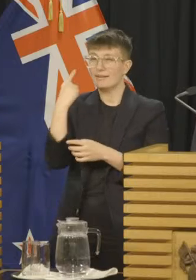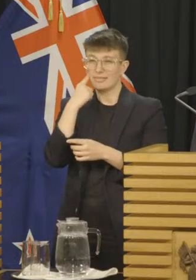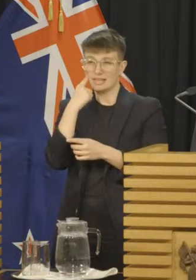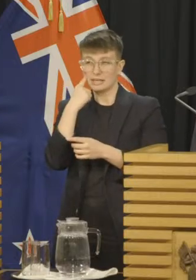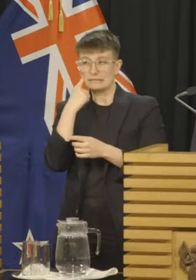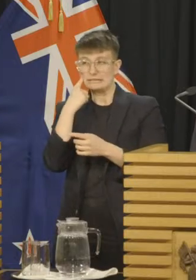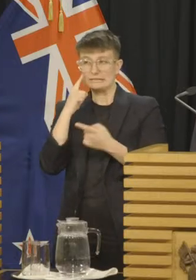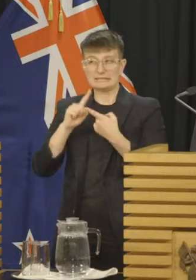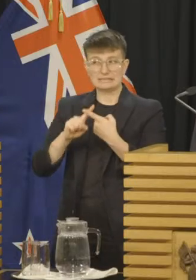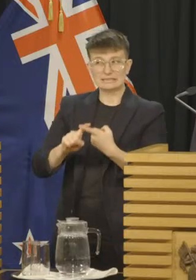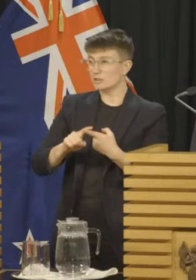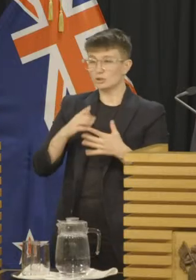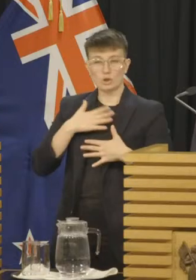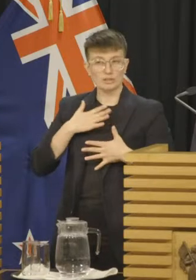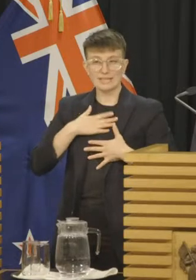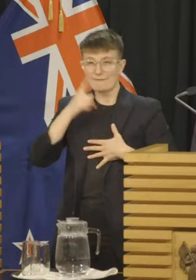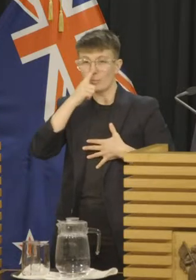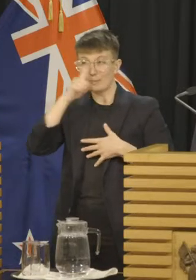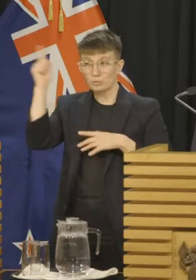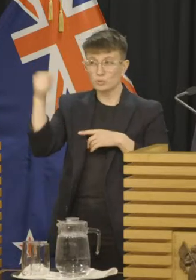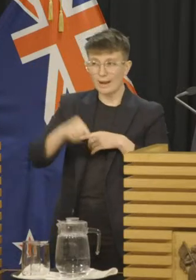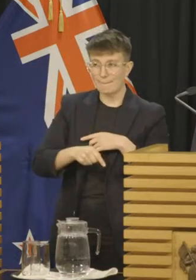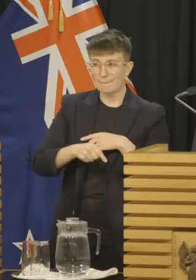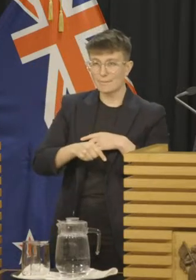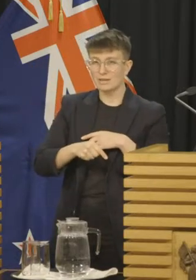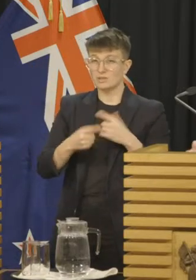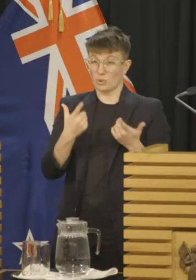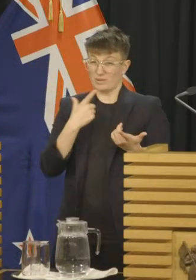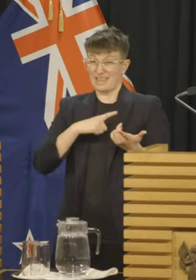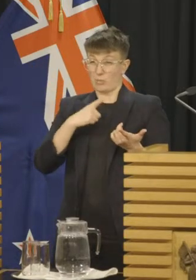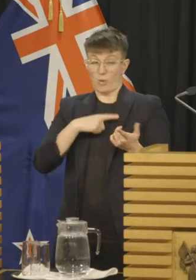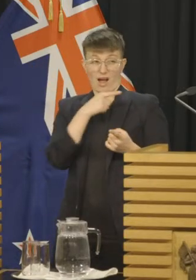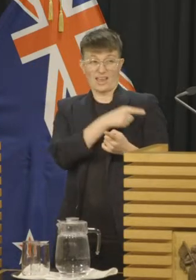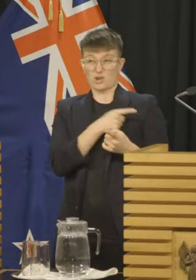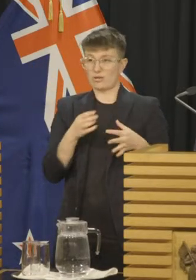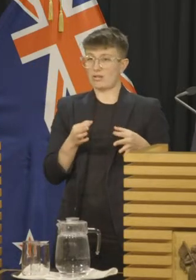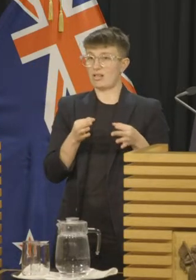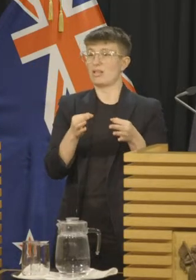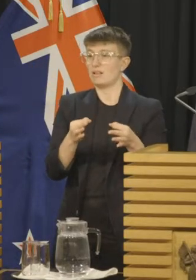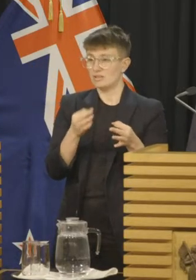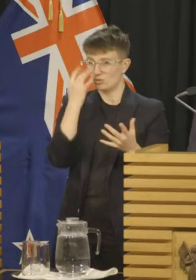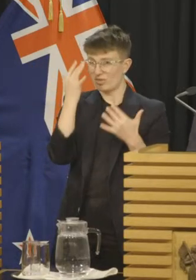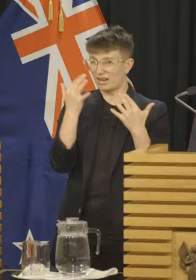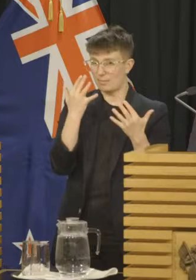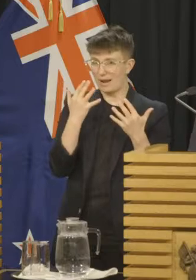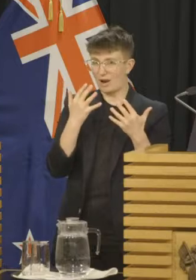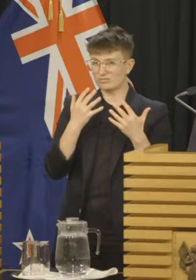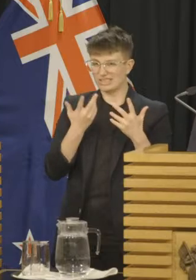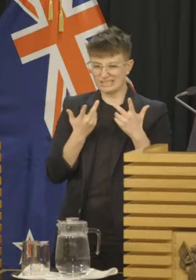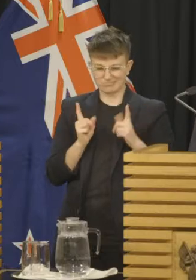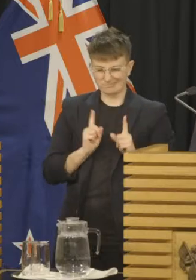purely for logistics and to get things sorted? Look, it's